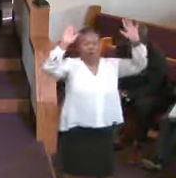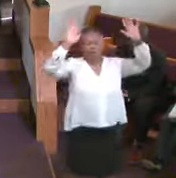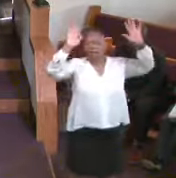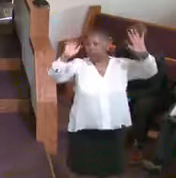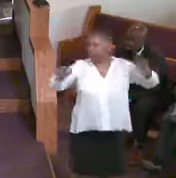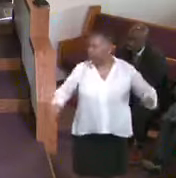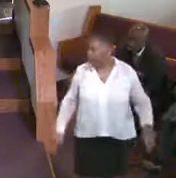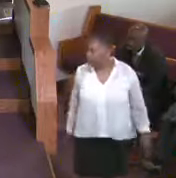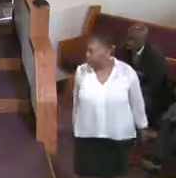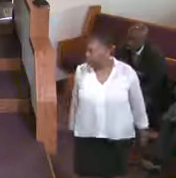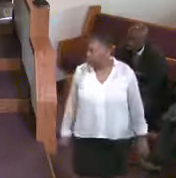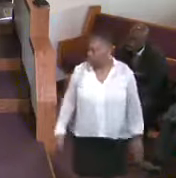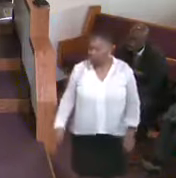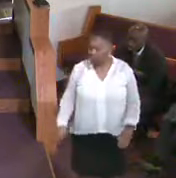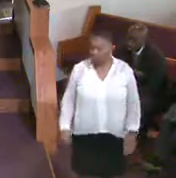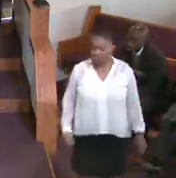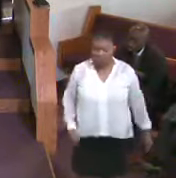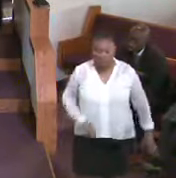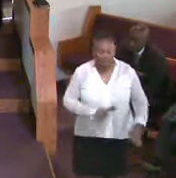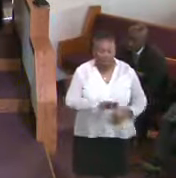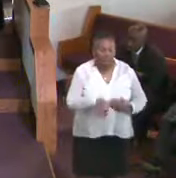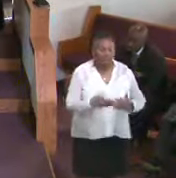wonderful. Come on, altos, all praises be all.